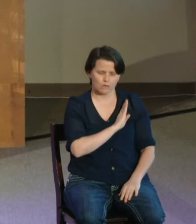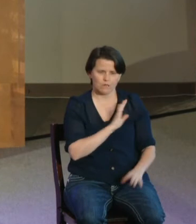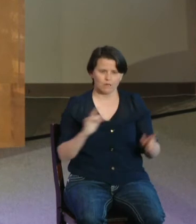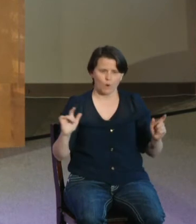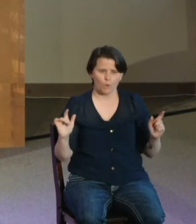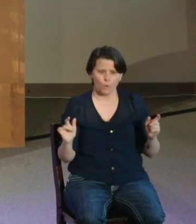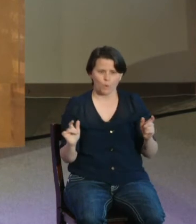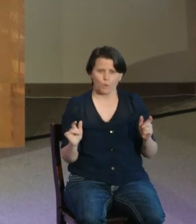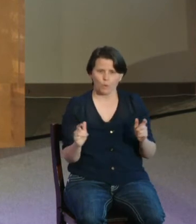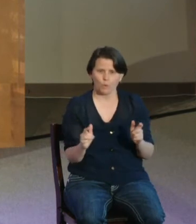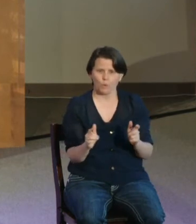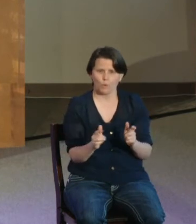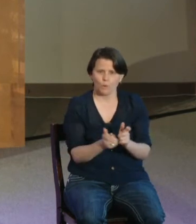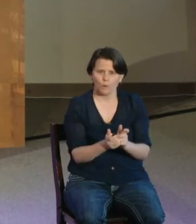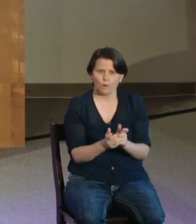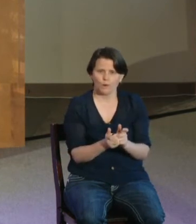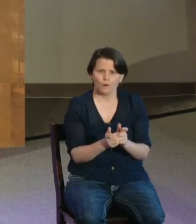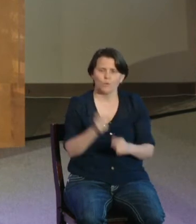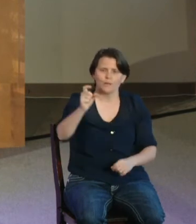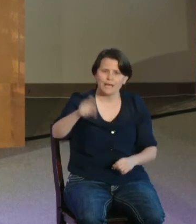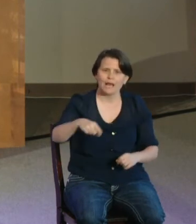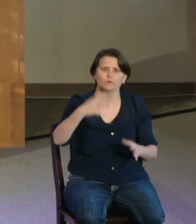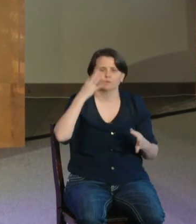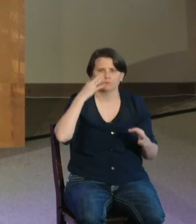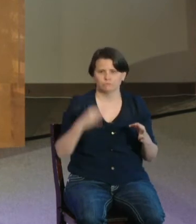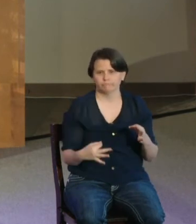that called for a decision to be made.